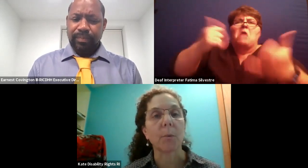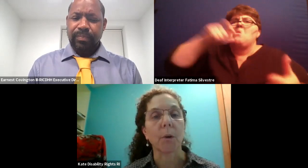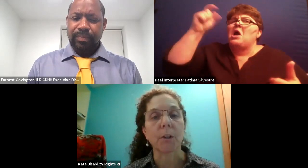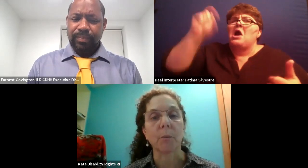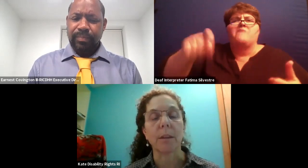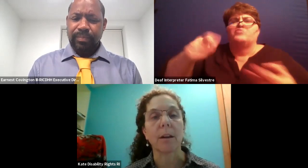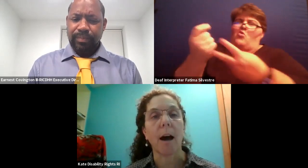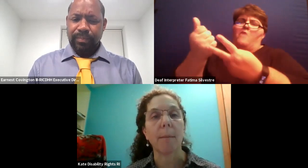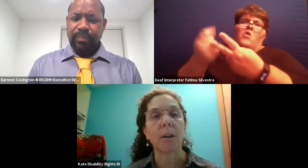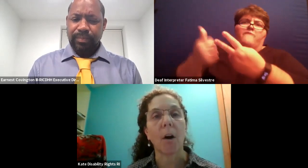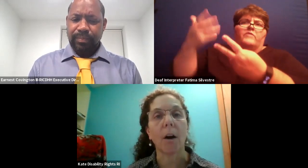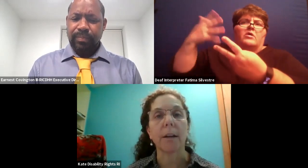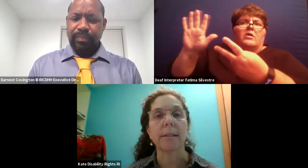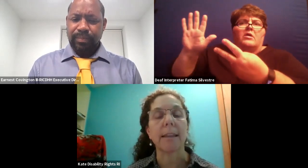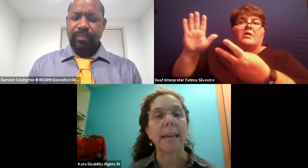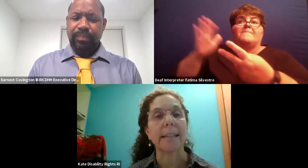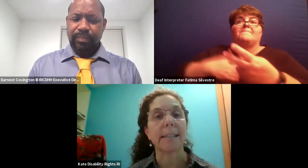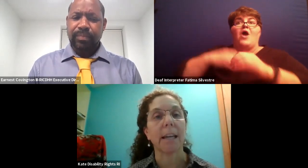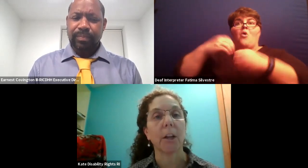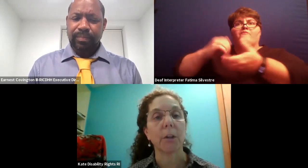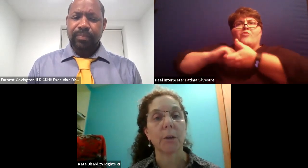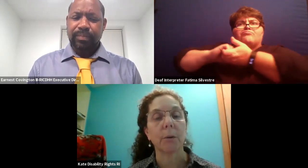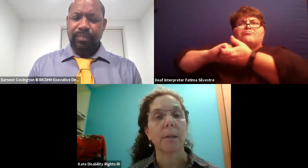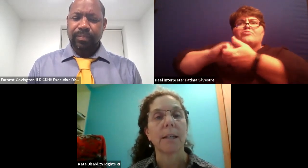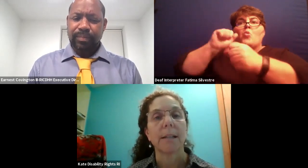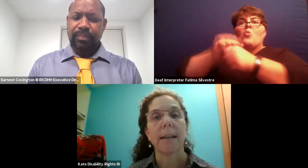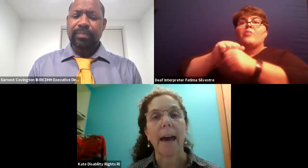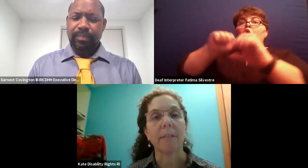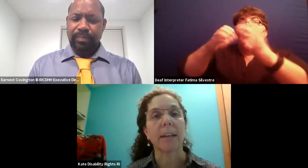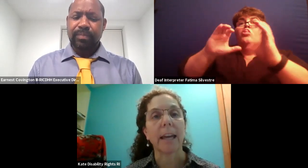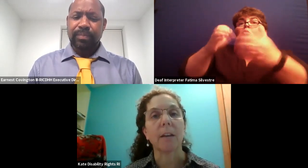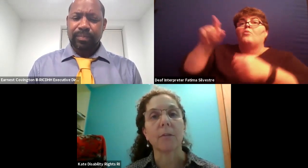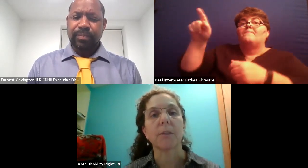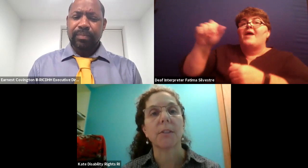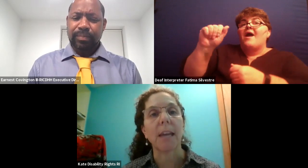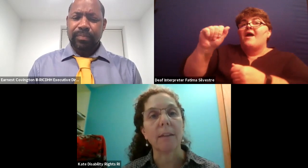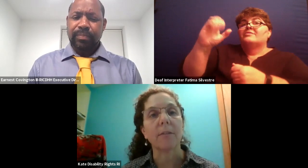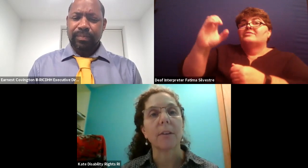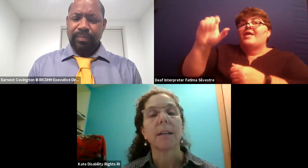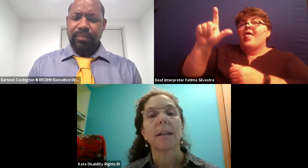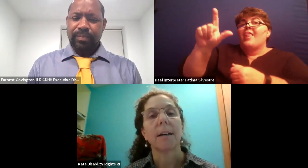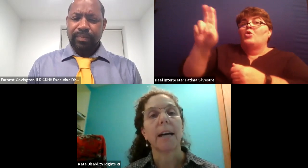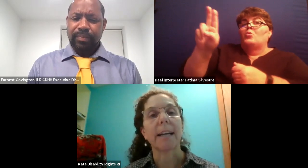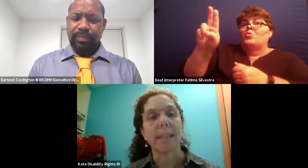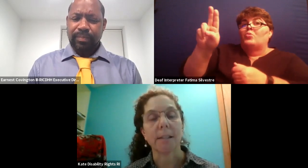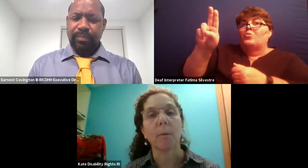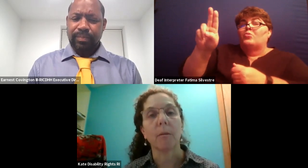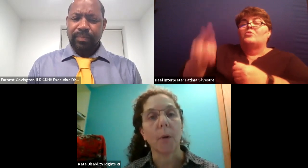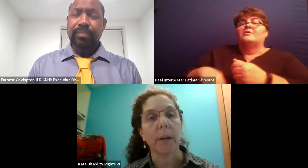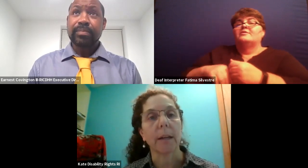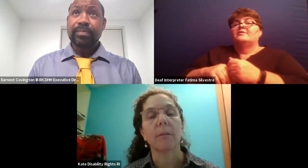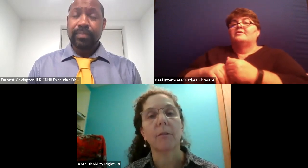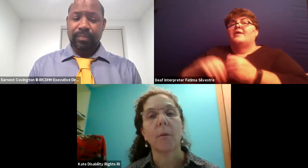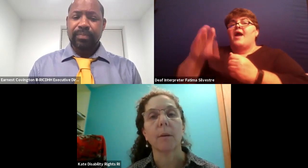My office worked with Common Cause and the ACLU to advocate for safe,